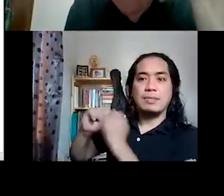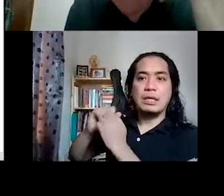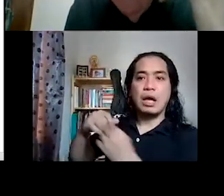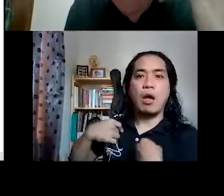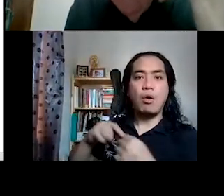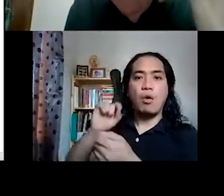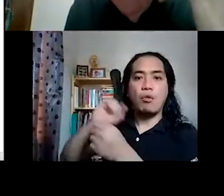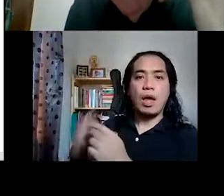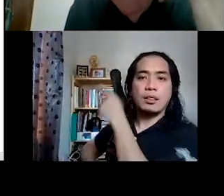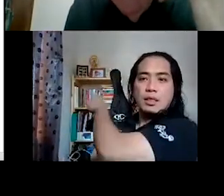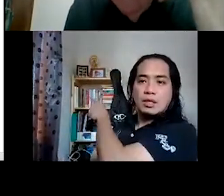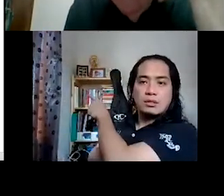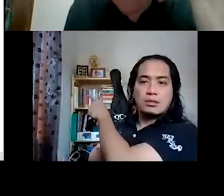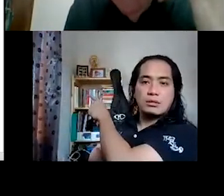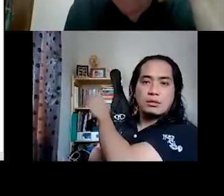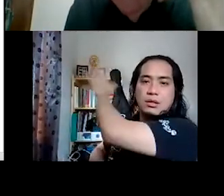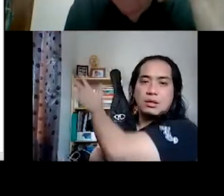chalkboard?